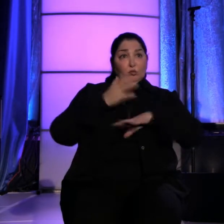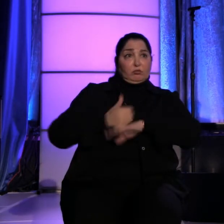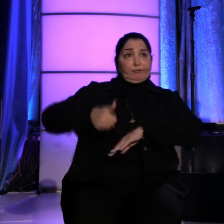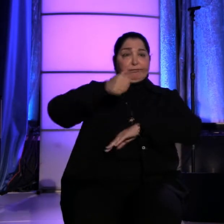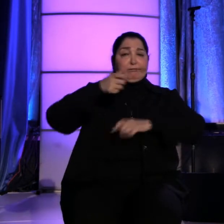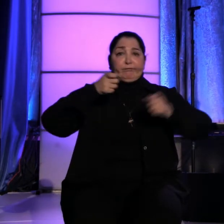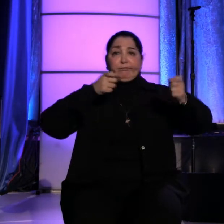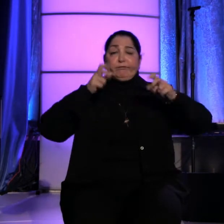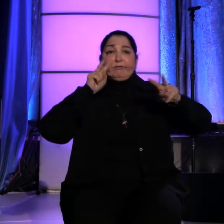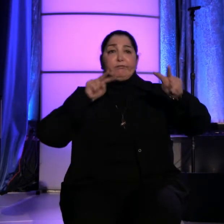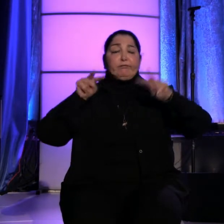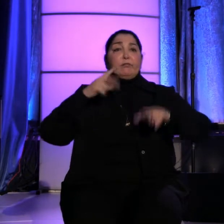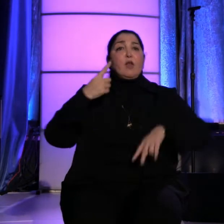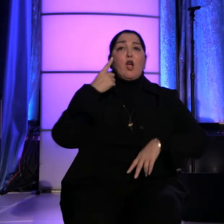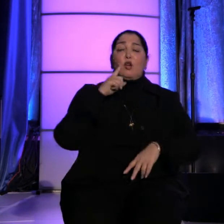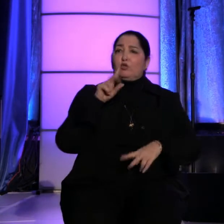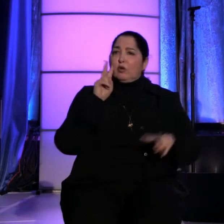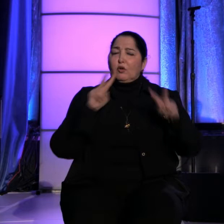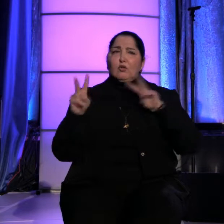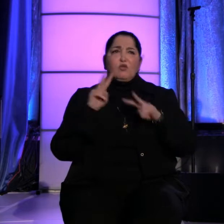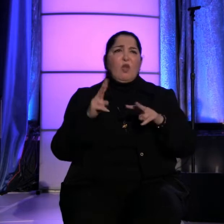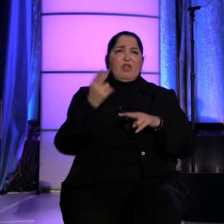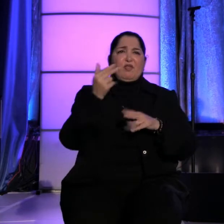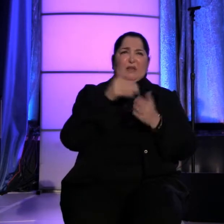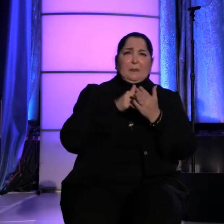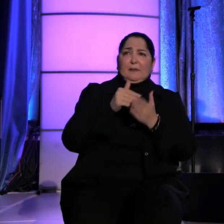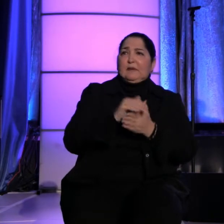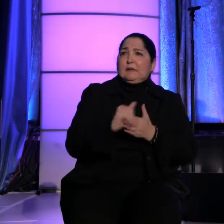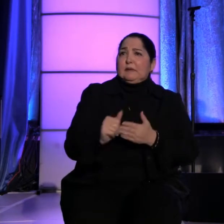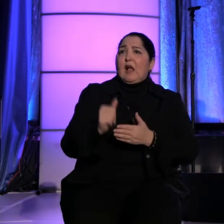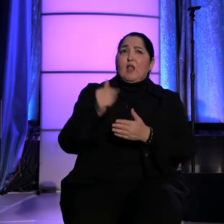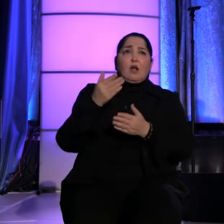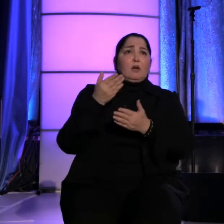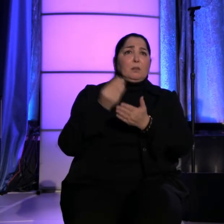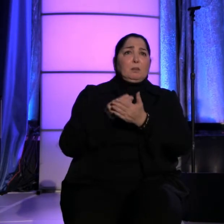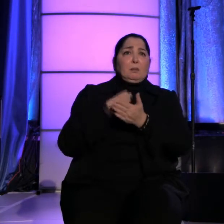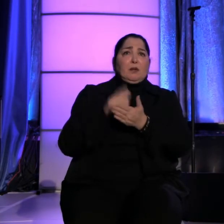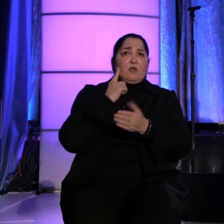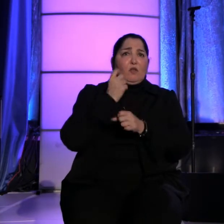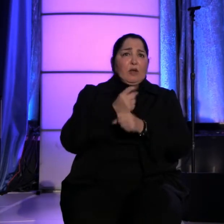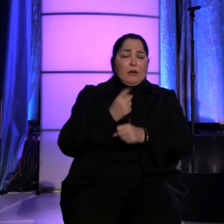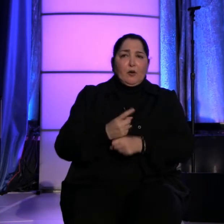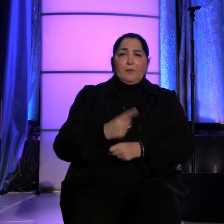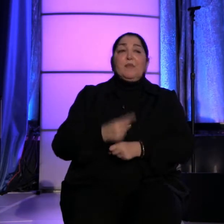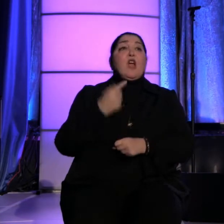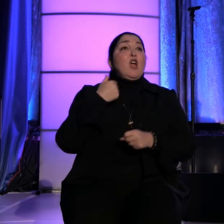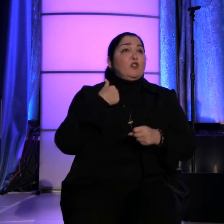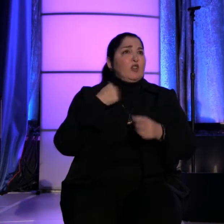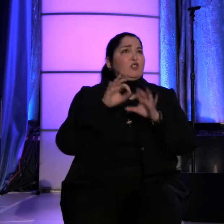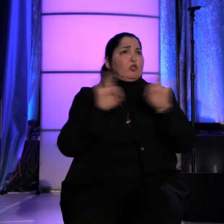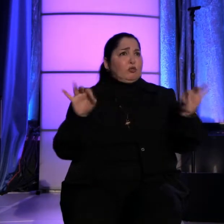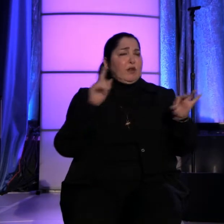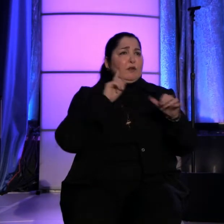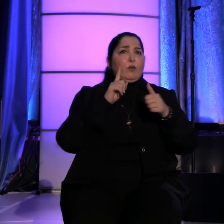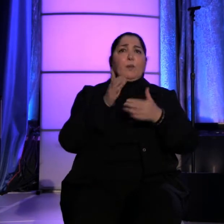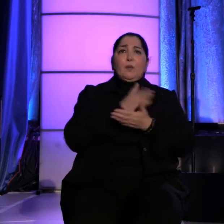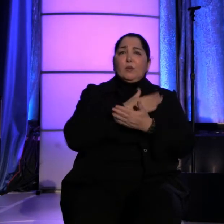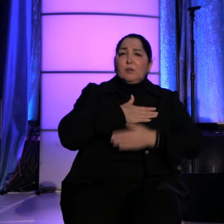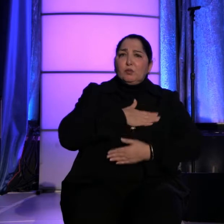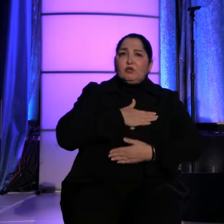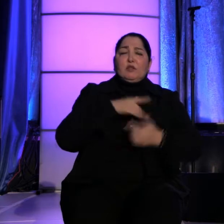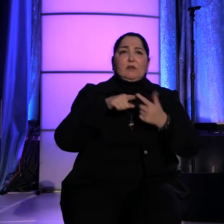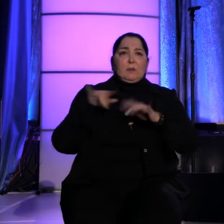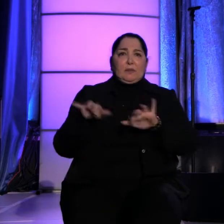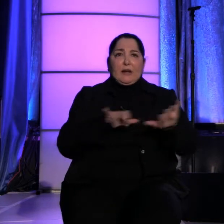center. She has degrees in piano performance, music education, and piano pedagogy. Additionally, she